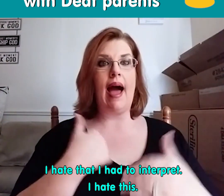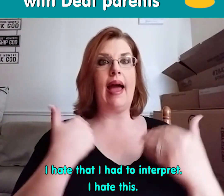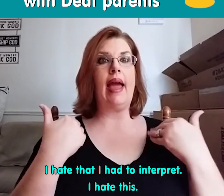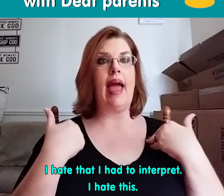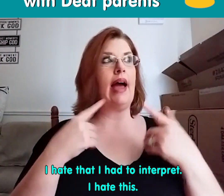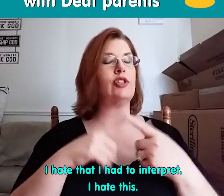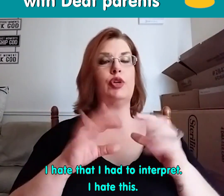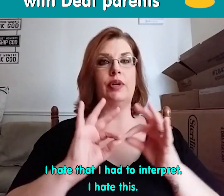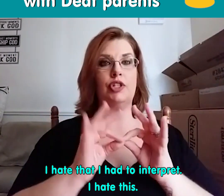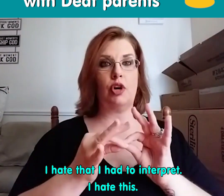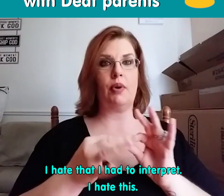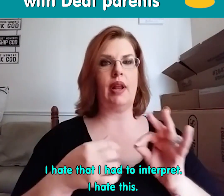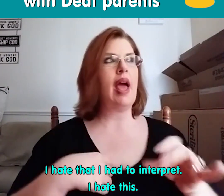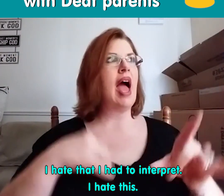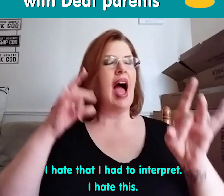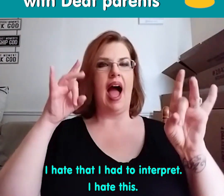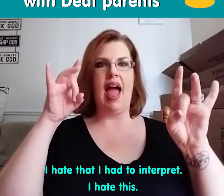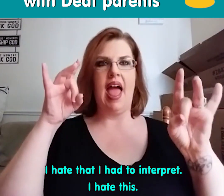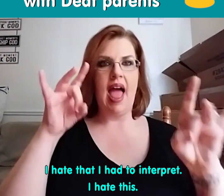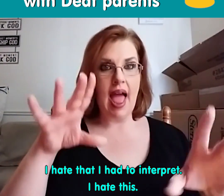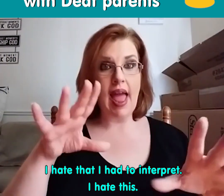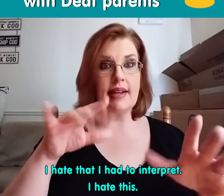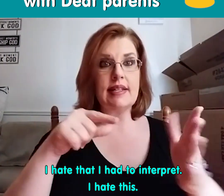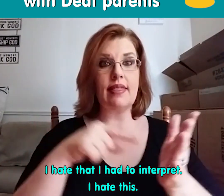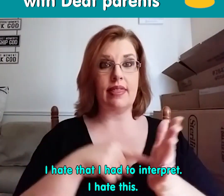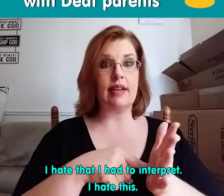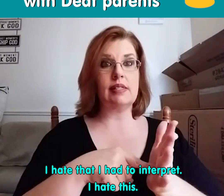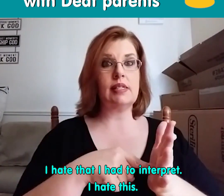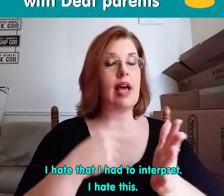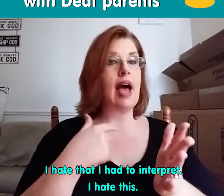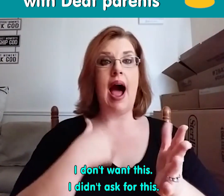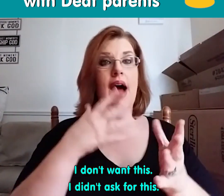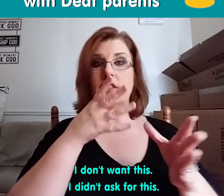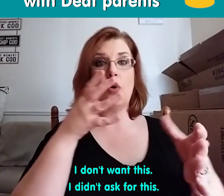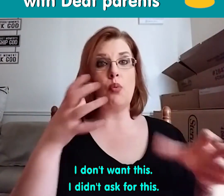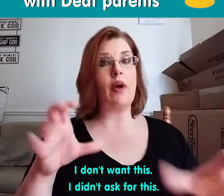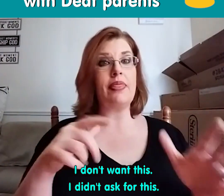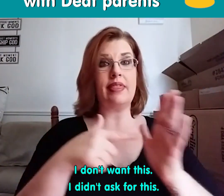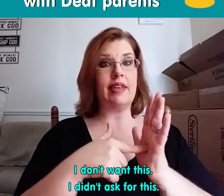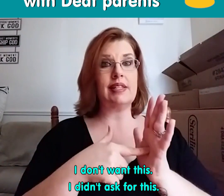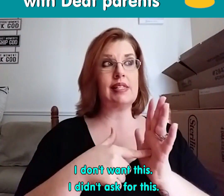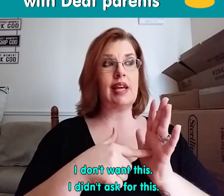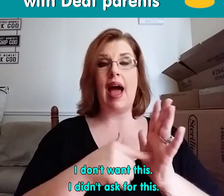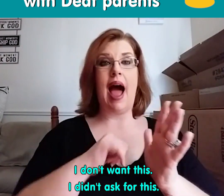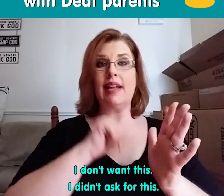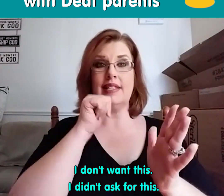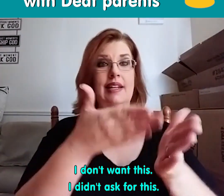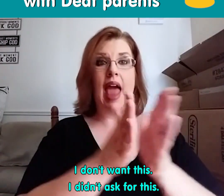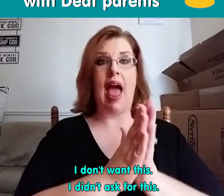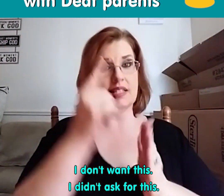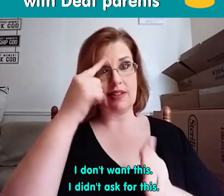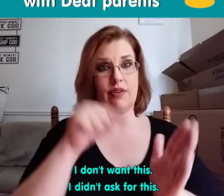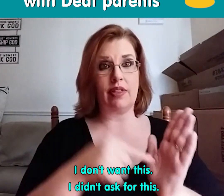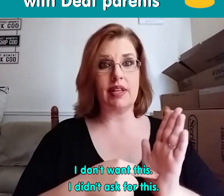been? We had the police searching for you." So I was like, what's going on?